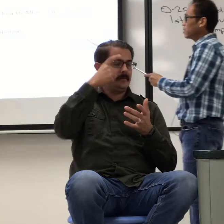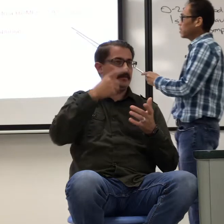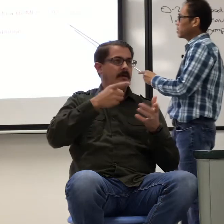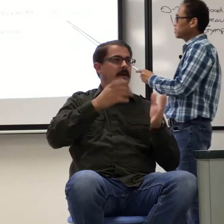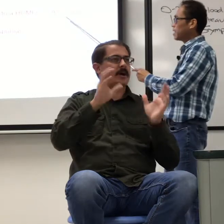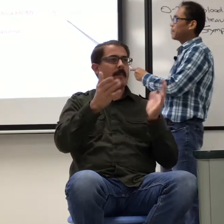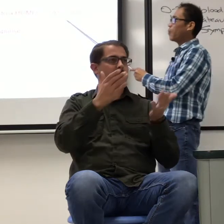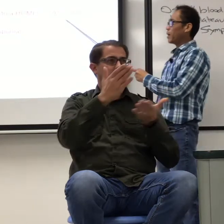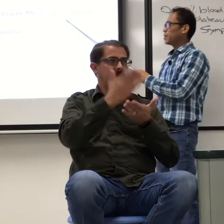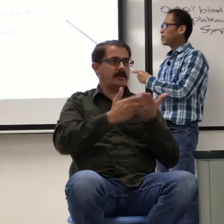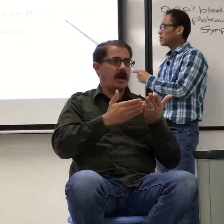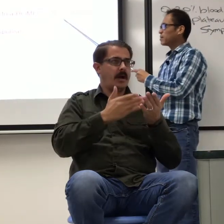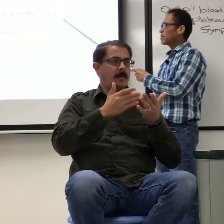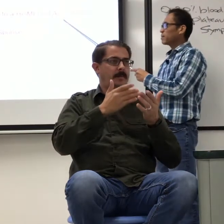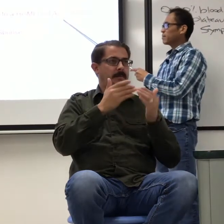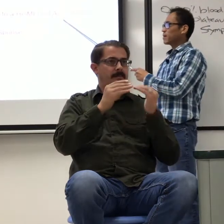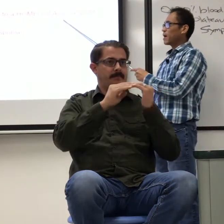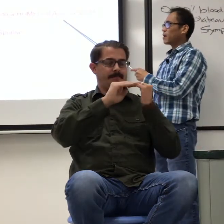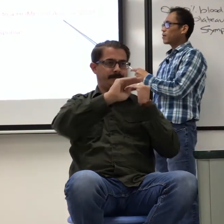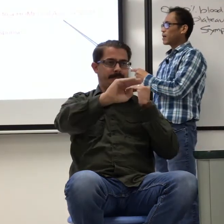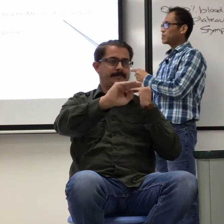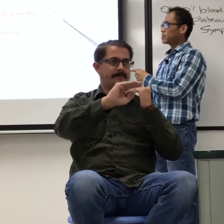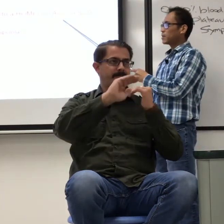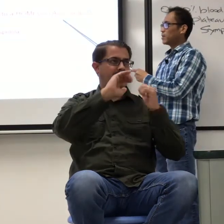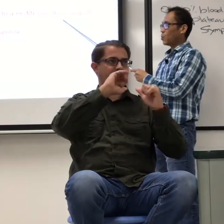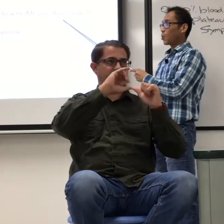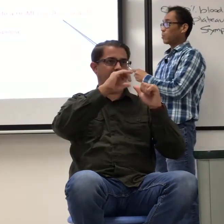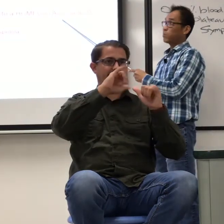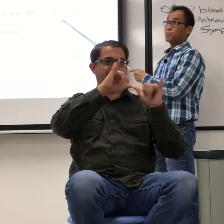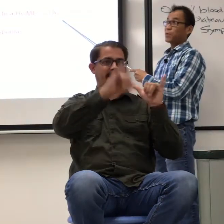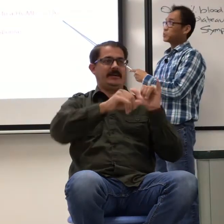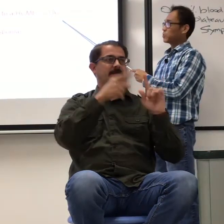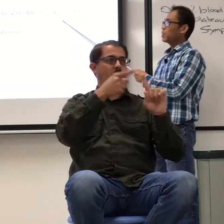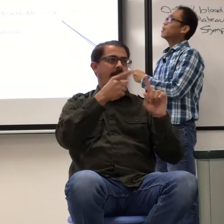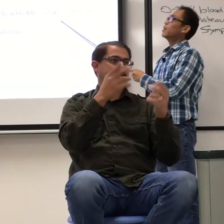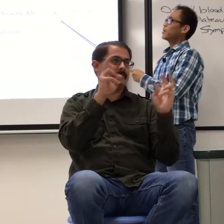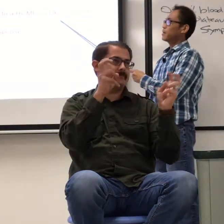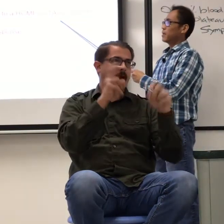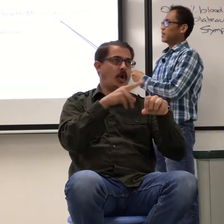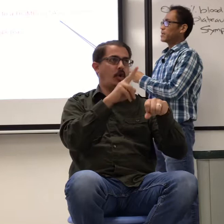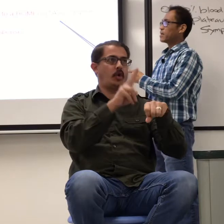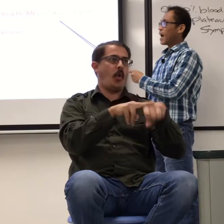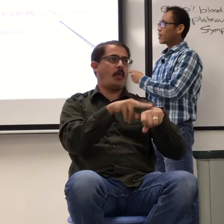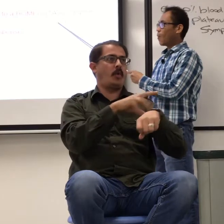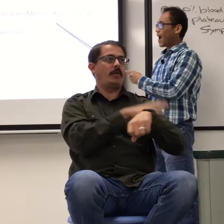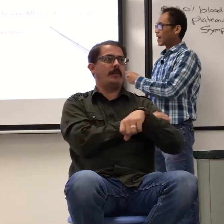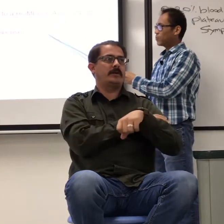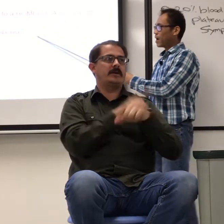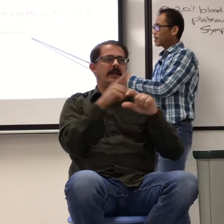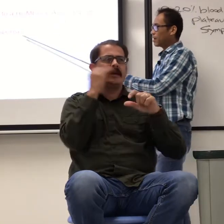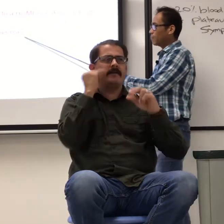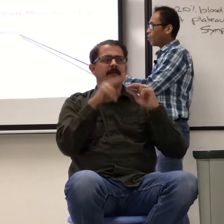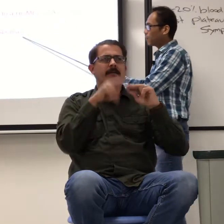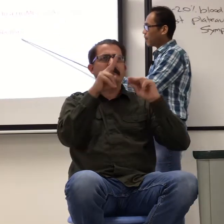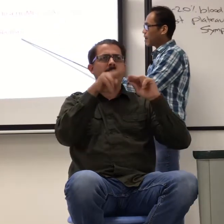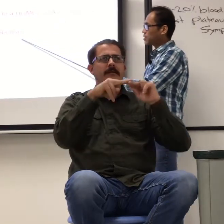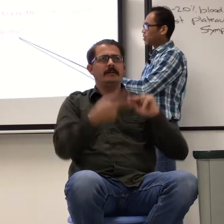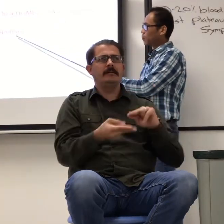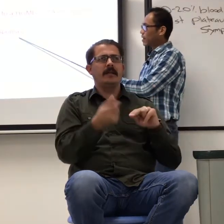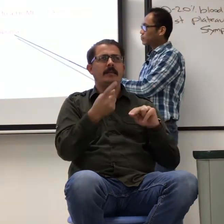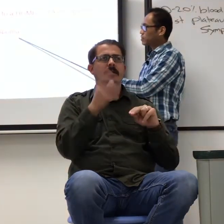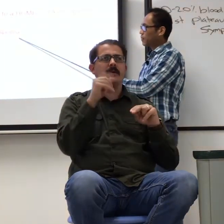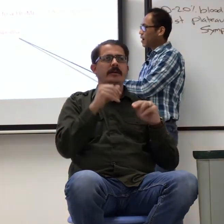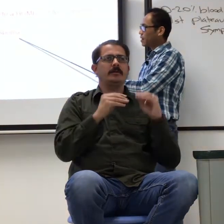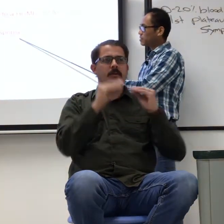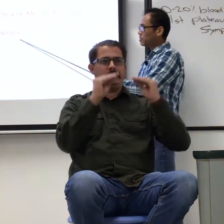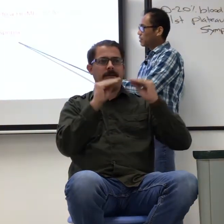some set point. Okay, in our case it's going to be normal blood pressure. And it gets out of whack. You got to immobilize the